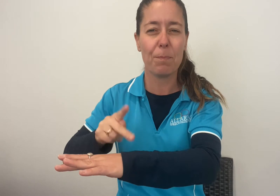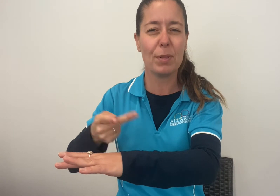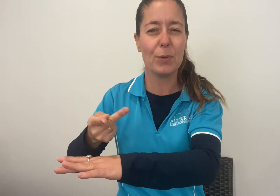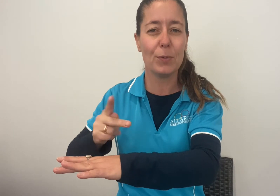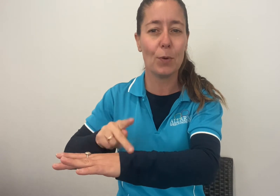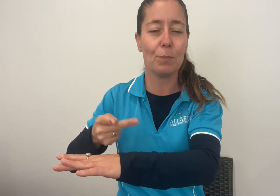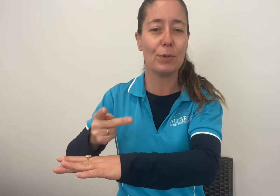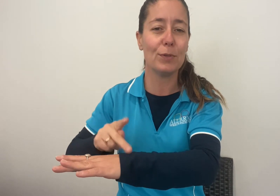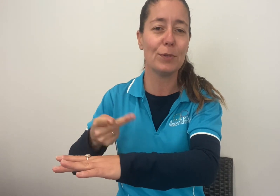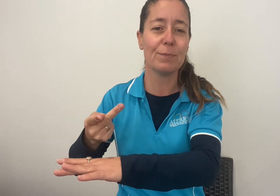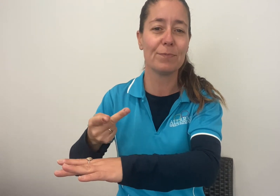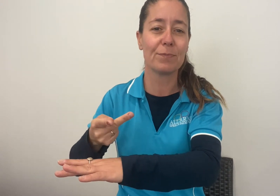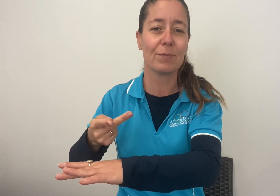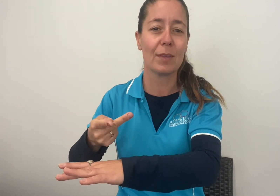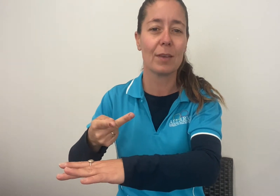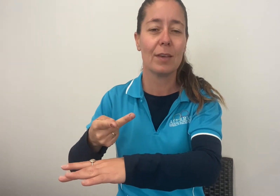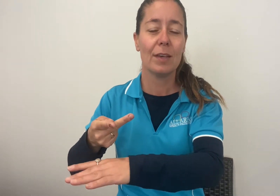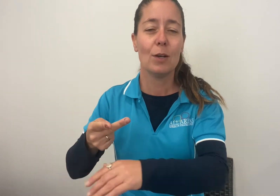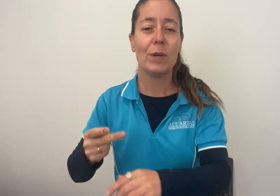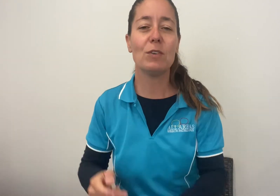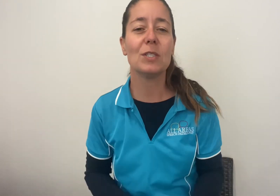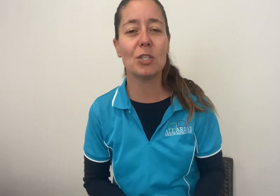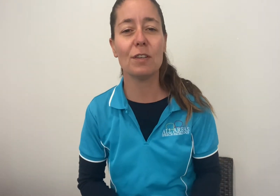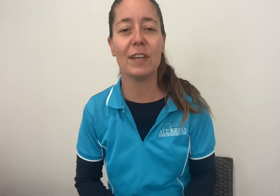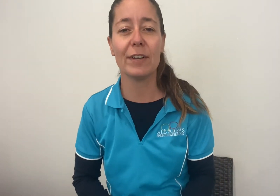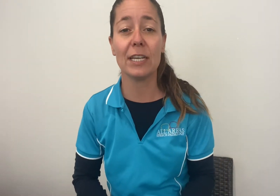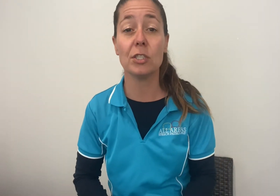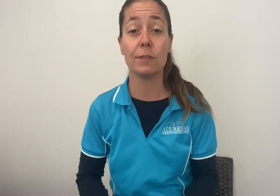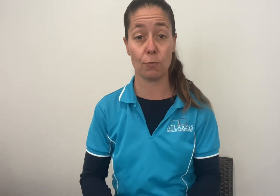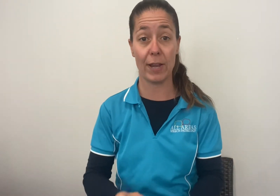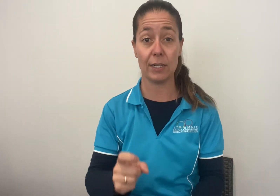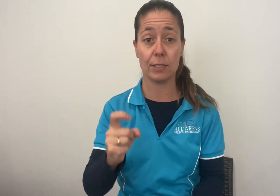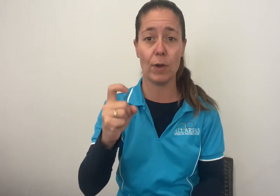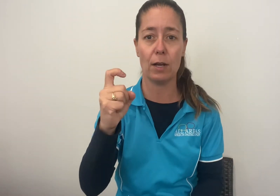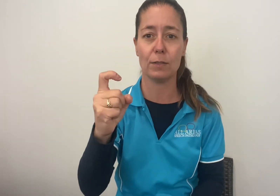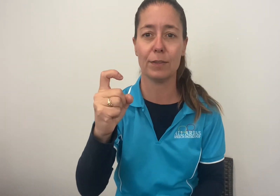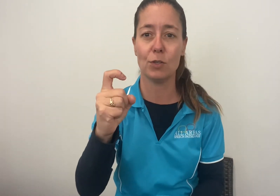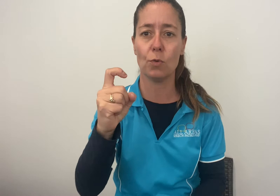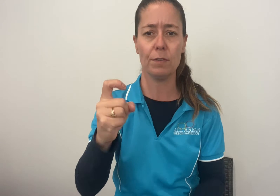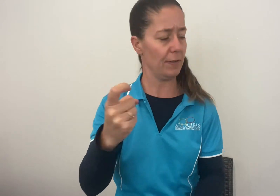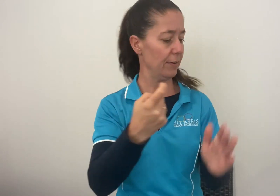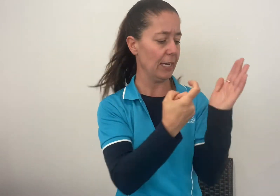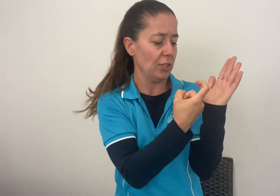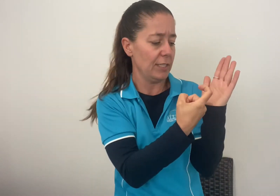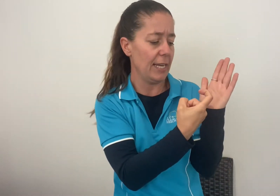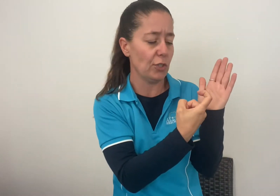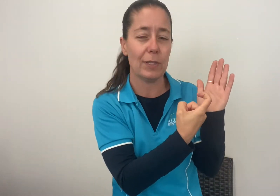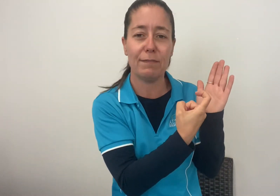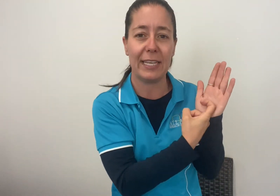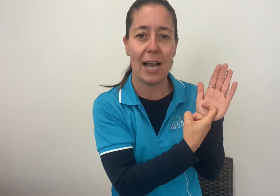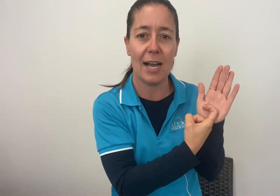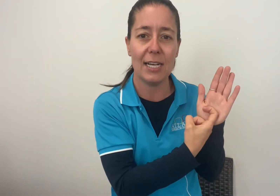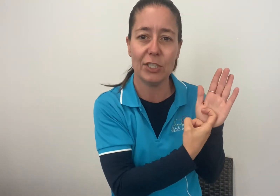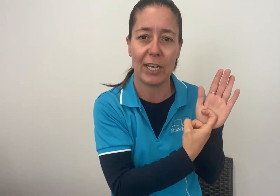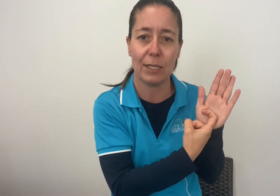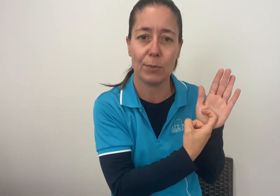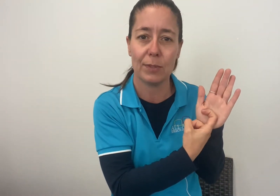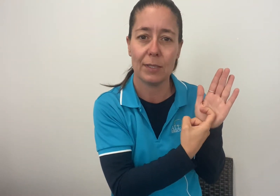Blue or blue. We've got two variations for red as well. The northern variation takes your lovely R shape,